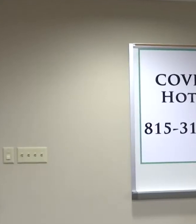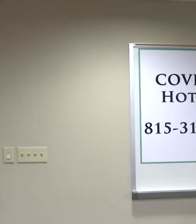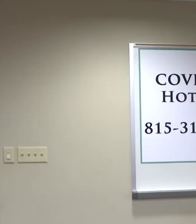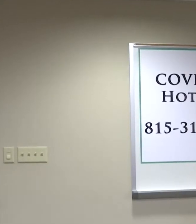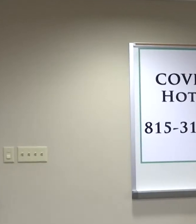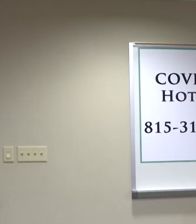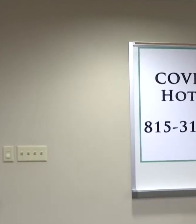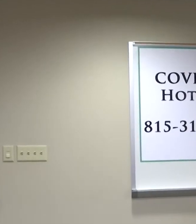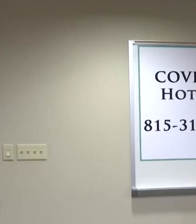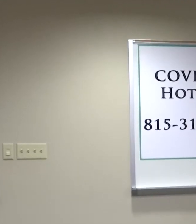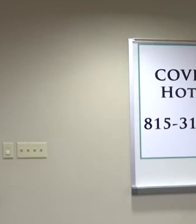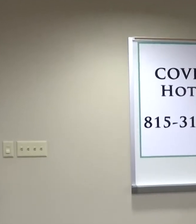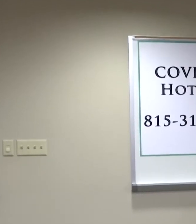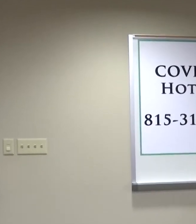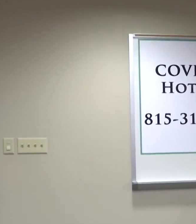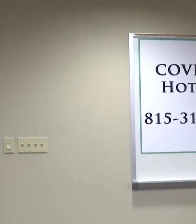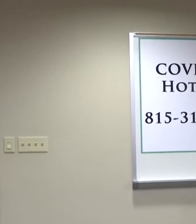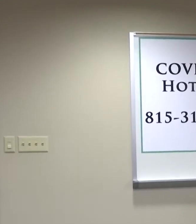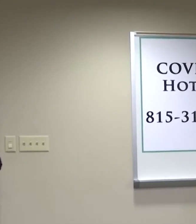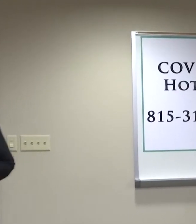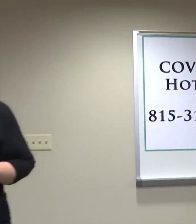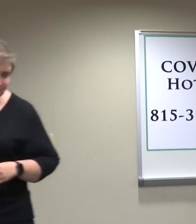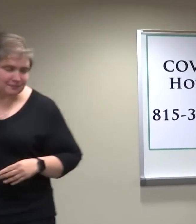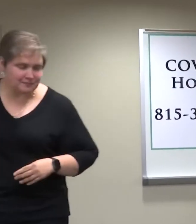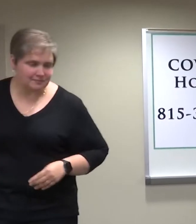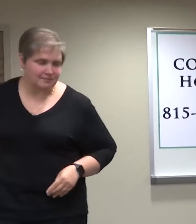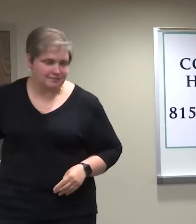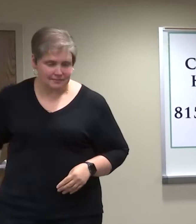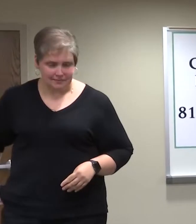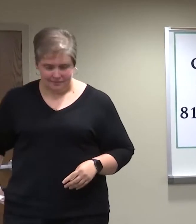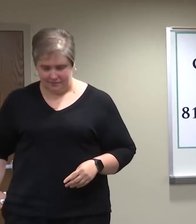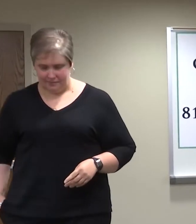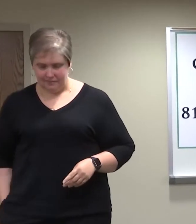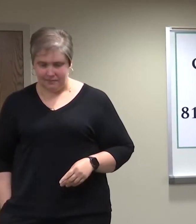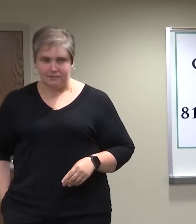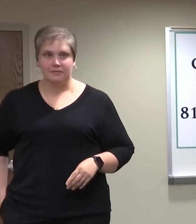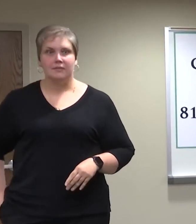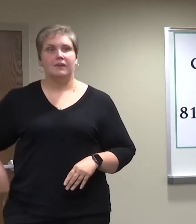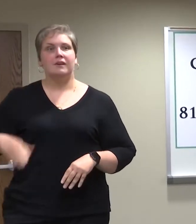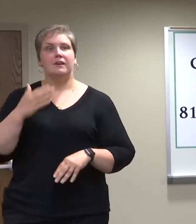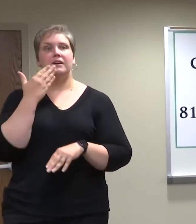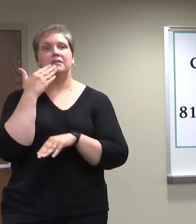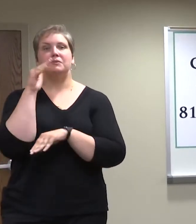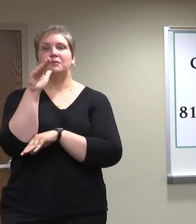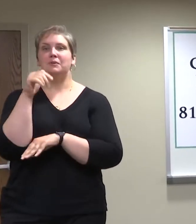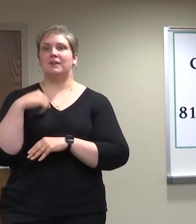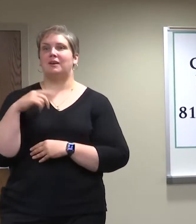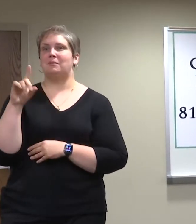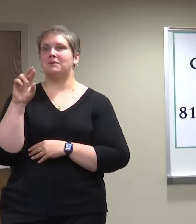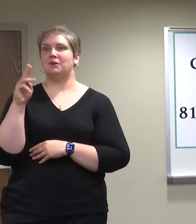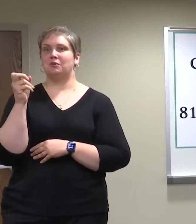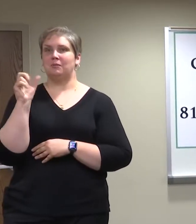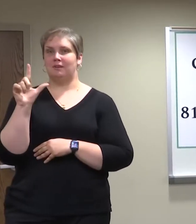Good afternoon. I'm Dr. Sandra Martell, and joined with me today is Mayor Tom McNamara from the City of Rockford.